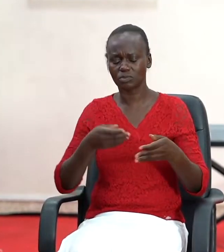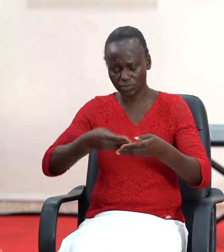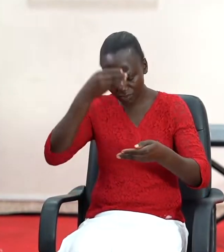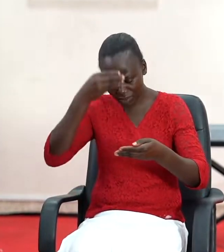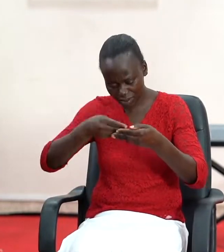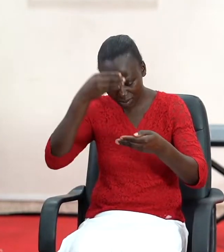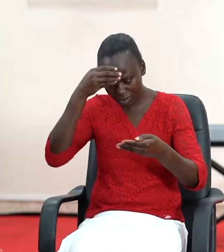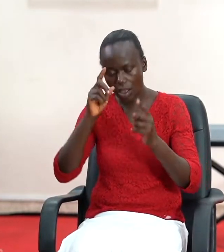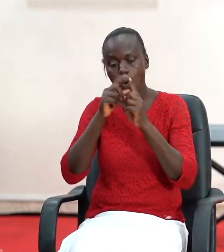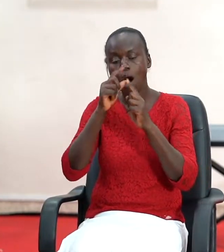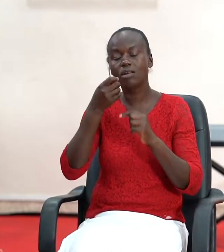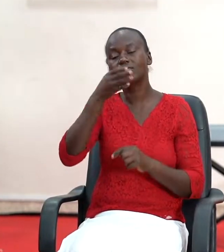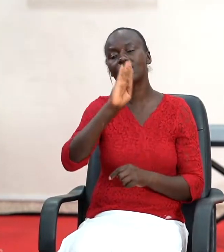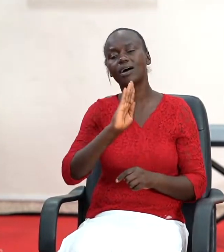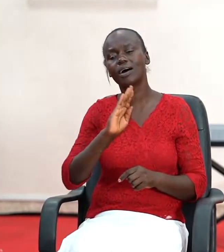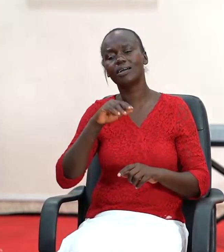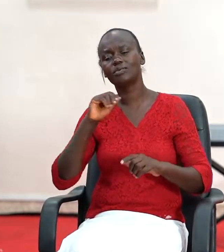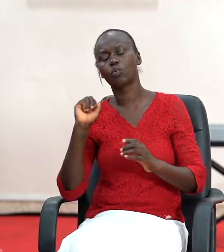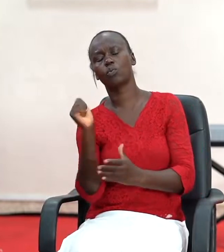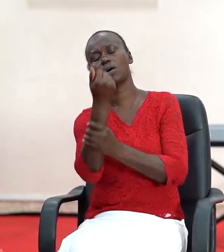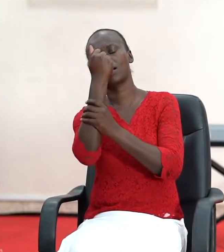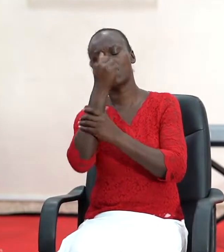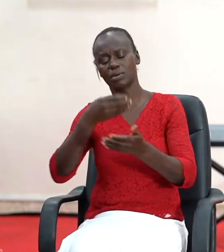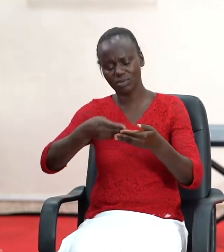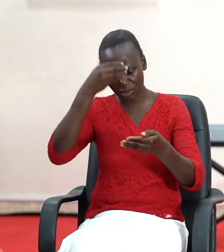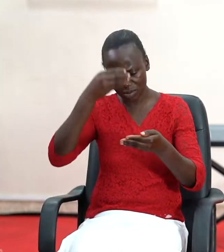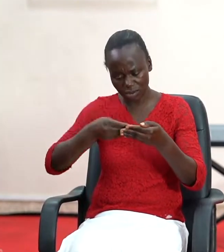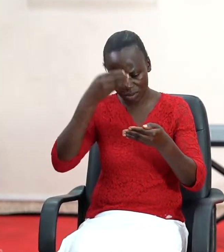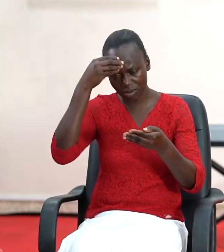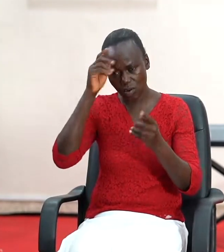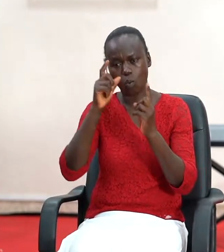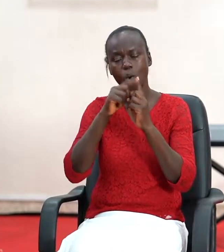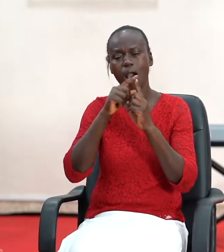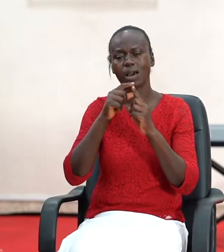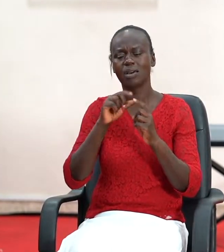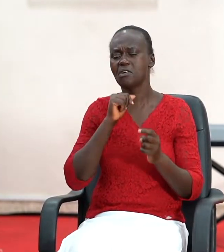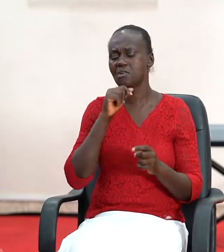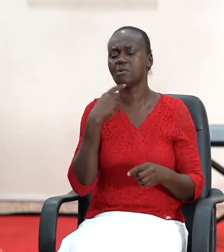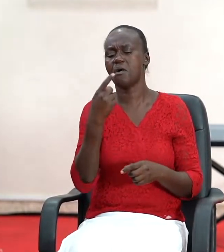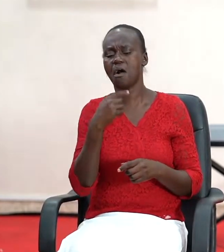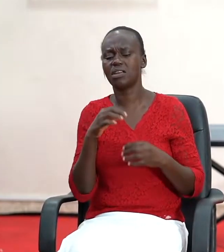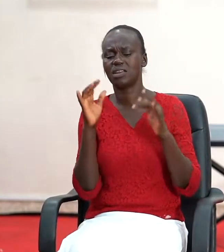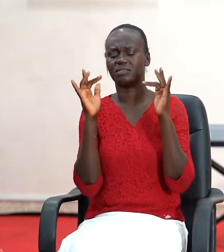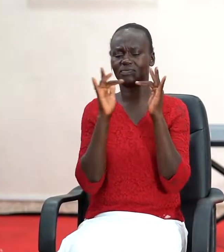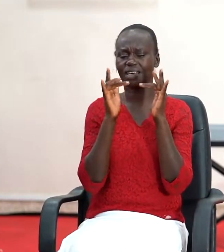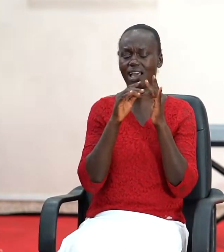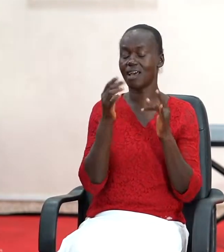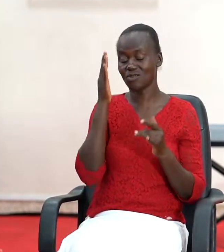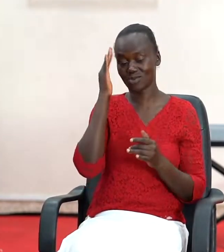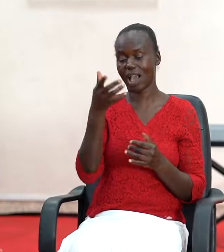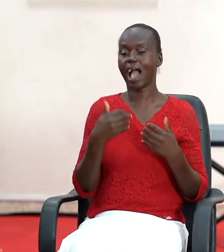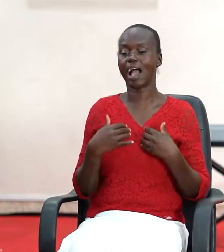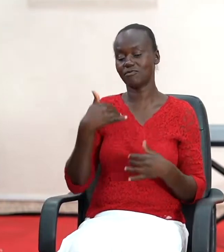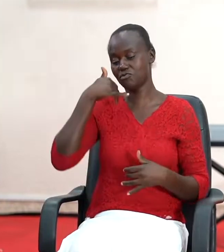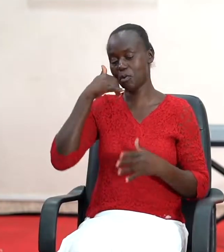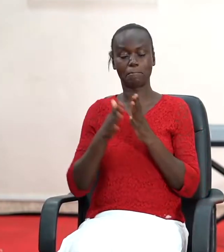Soma word ya God. Ukiamka asubuhi, soma word ya God. Wacha tu kuingia tu kwa social media. Eh? Najua tuko na magadgets hapo home.